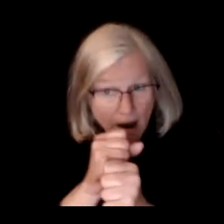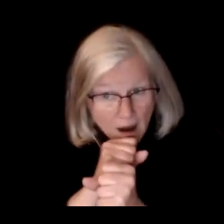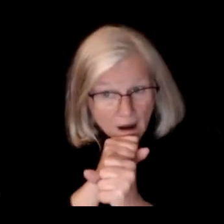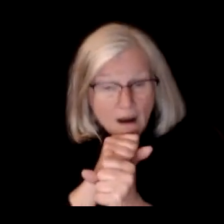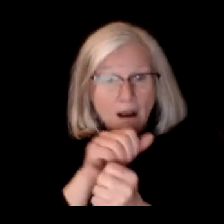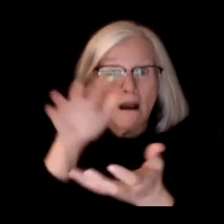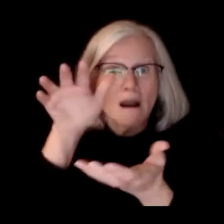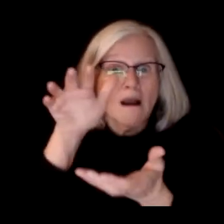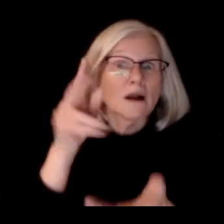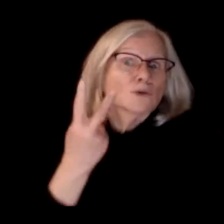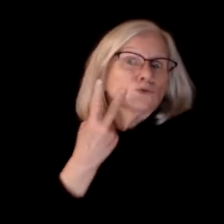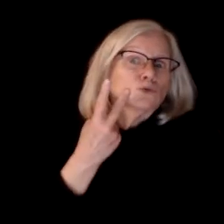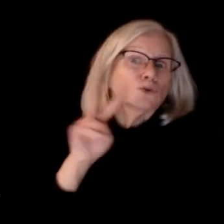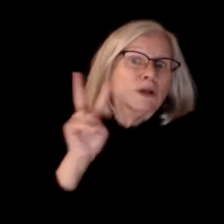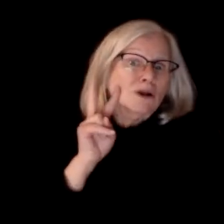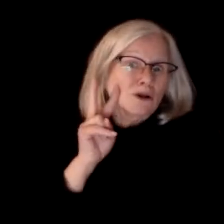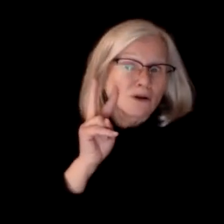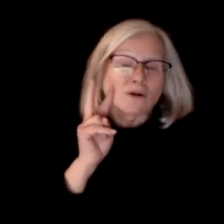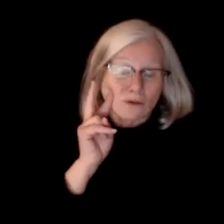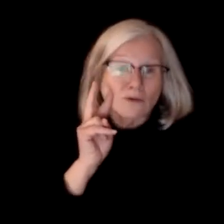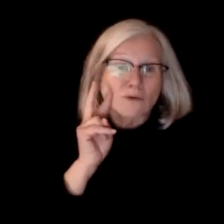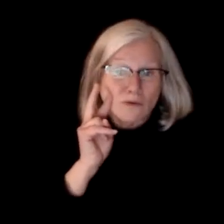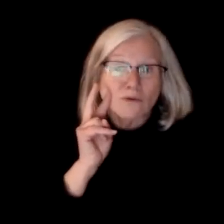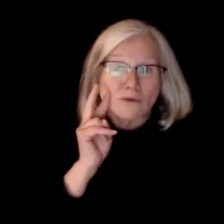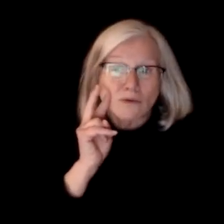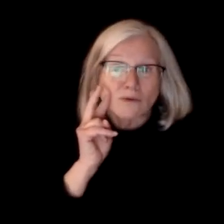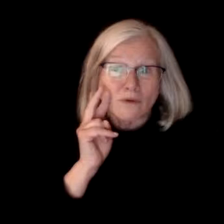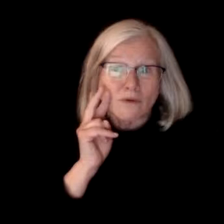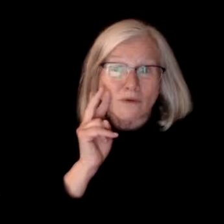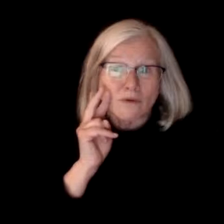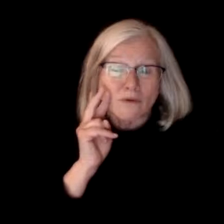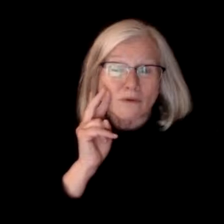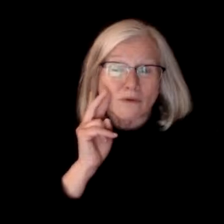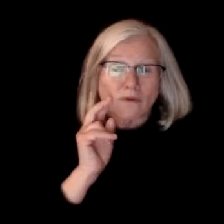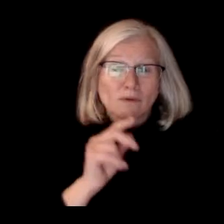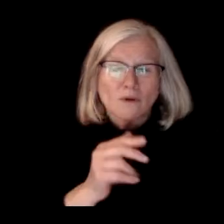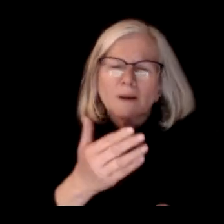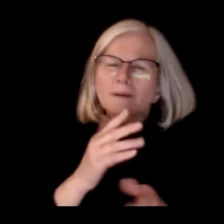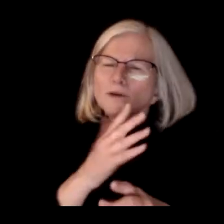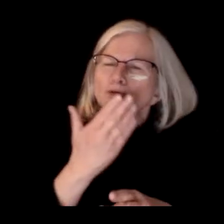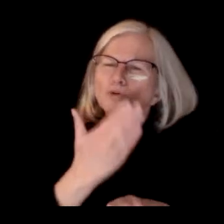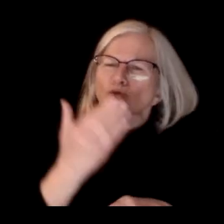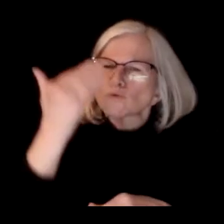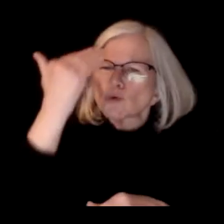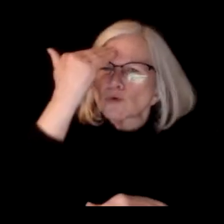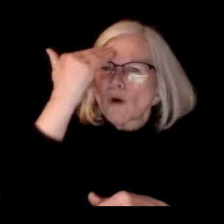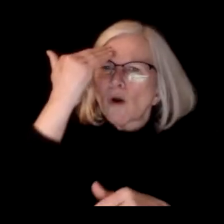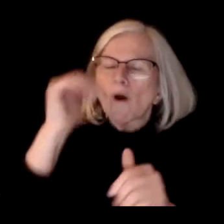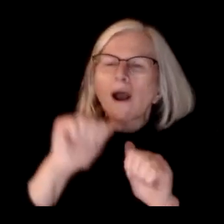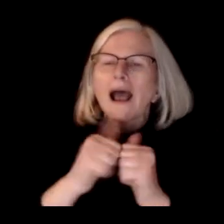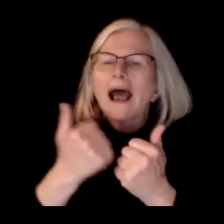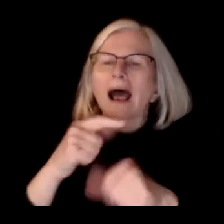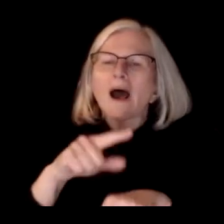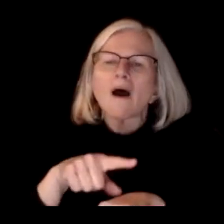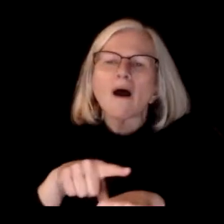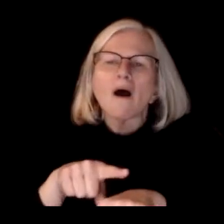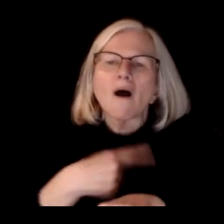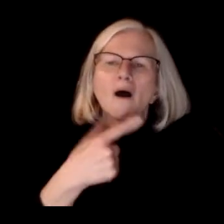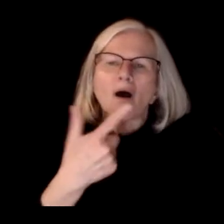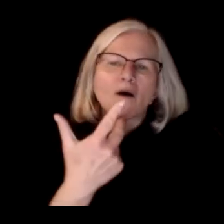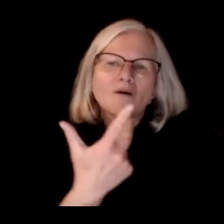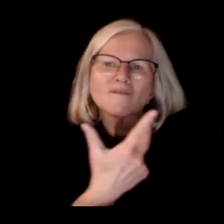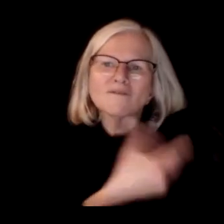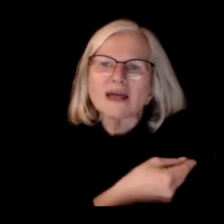know, for how long the vaccine has been, at its ultimate point of use out in